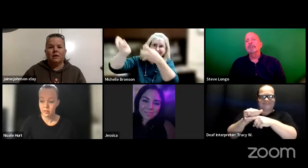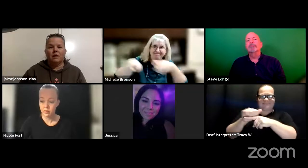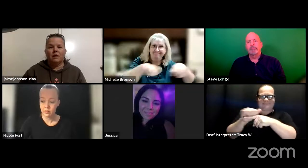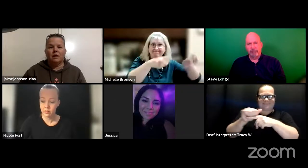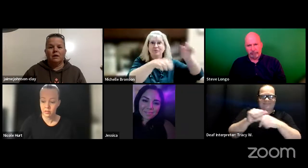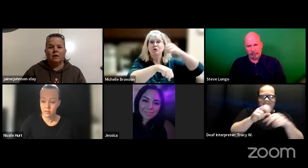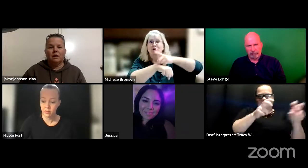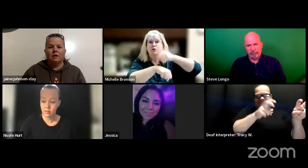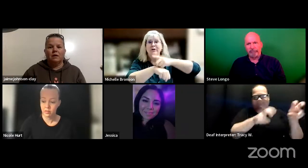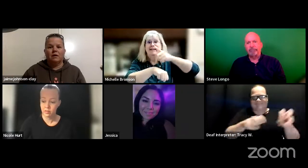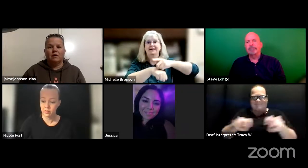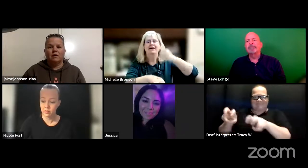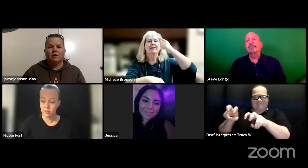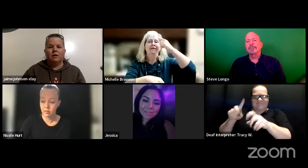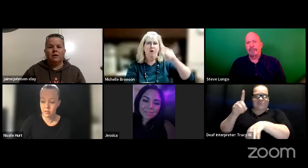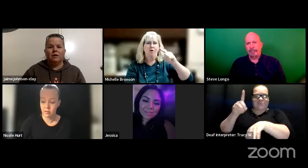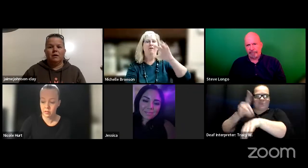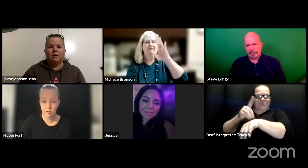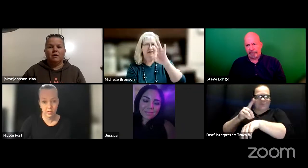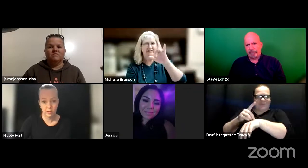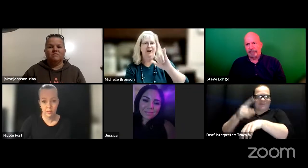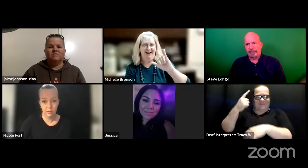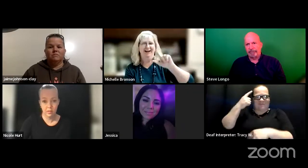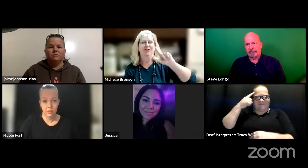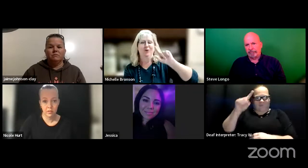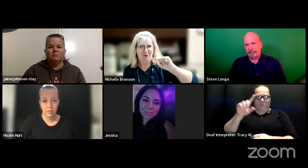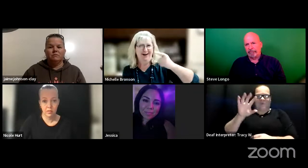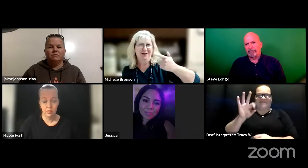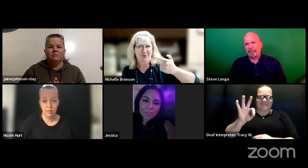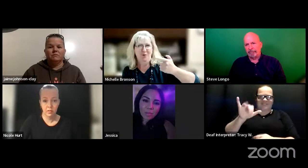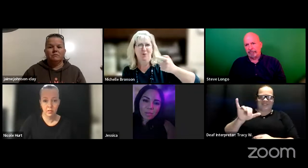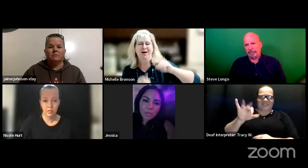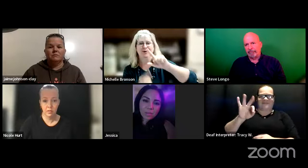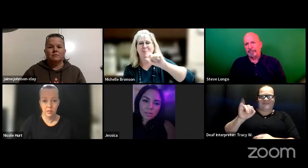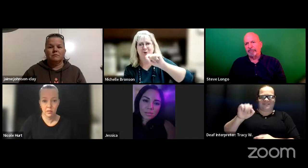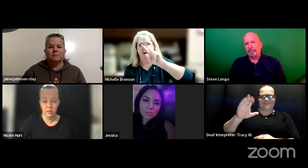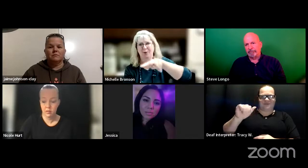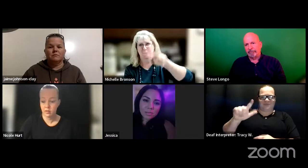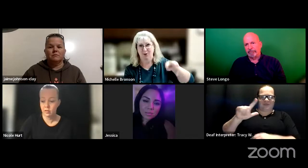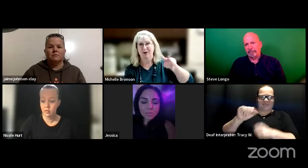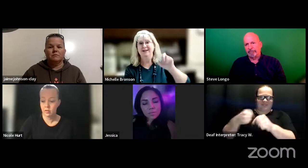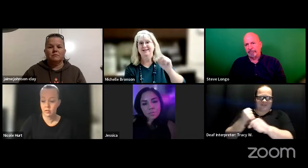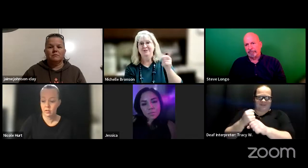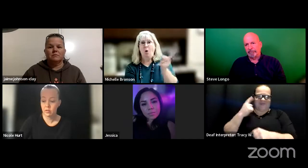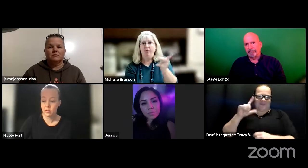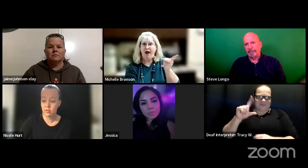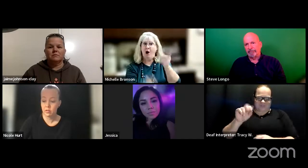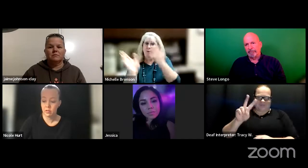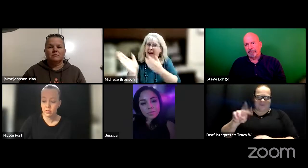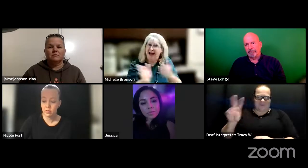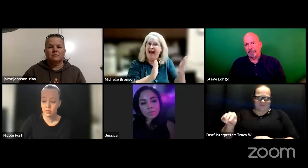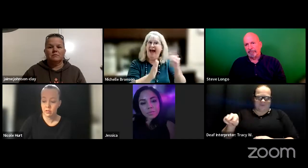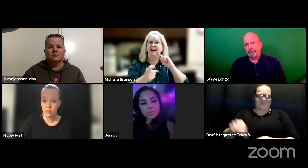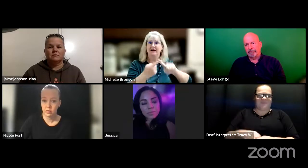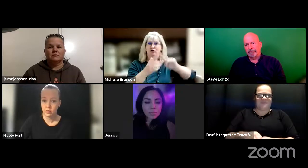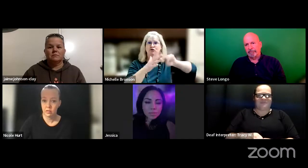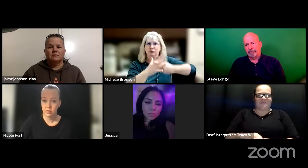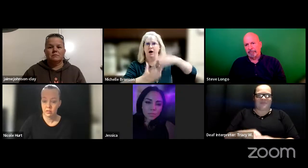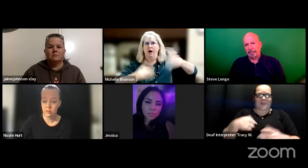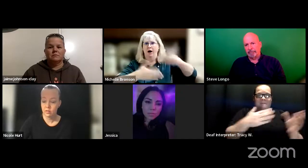together as we transition the duties for the fiscal year of